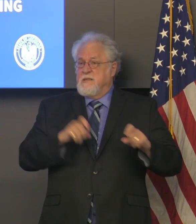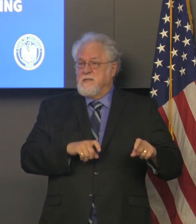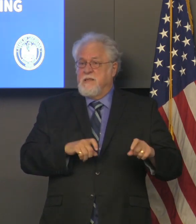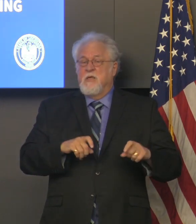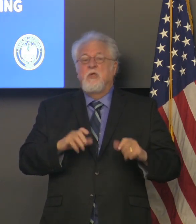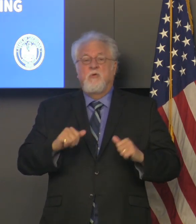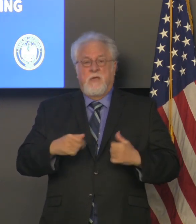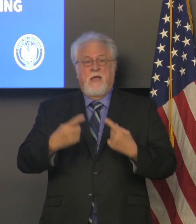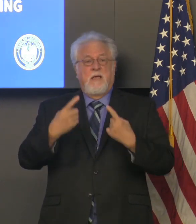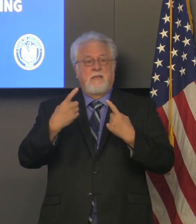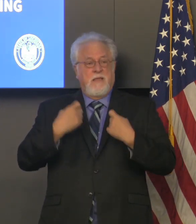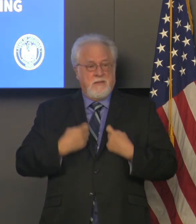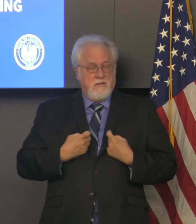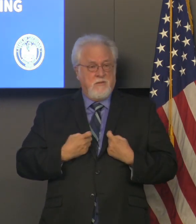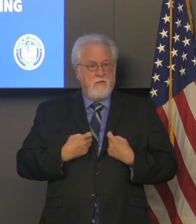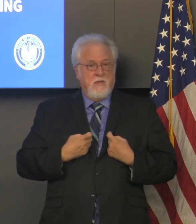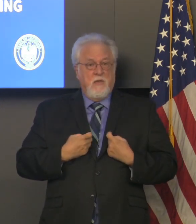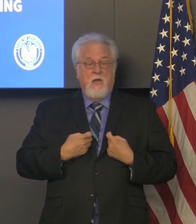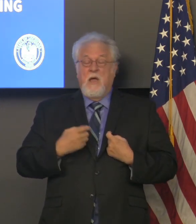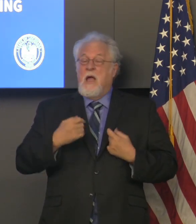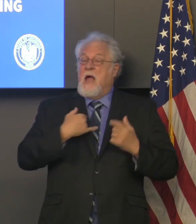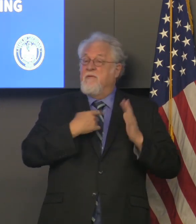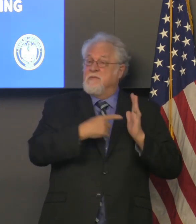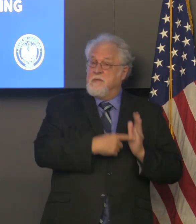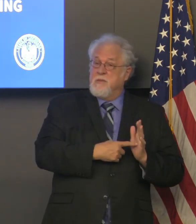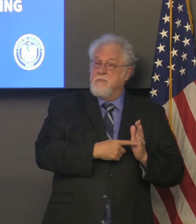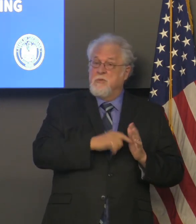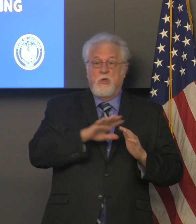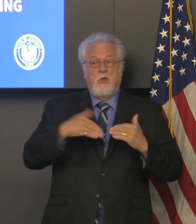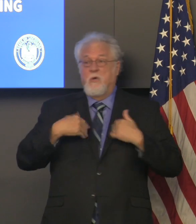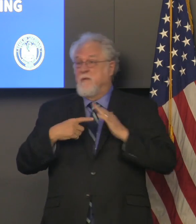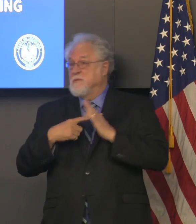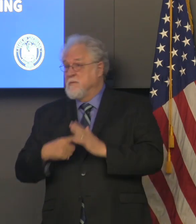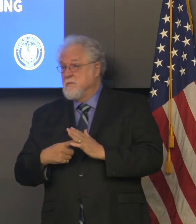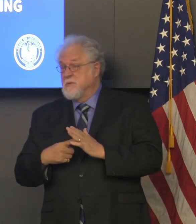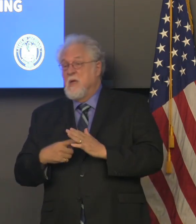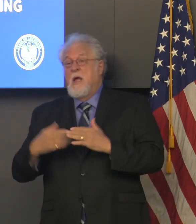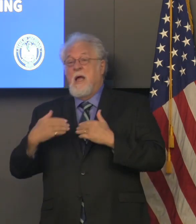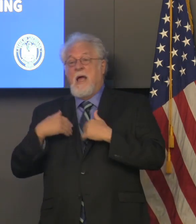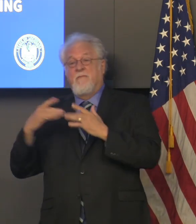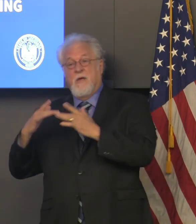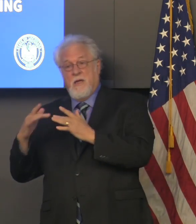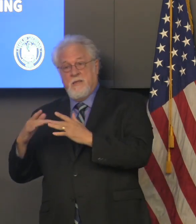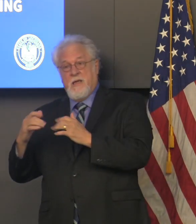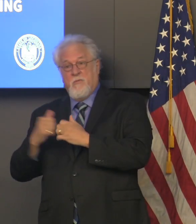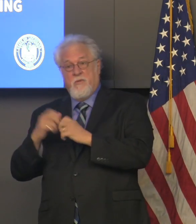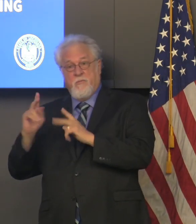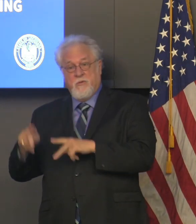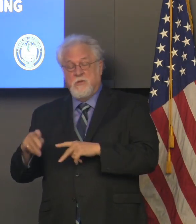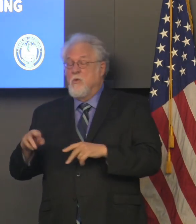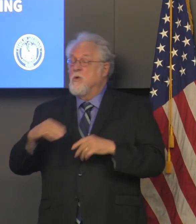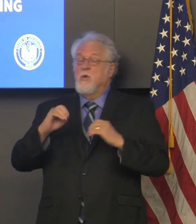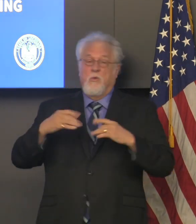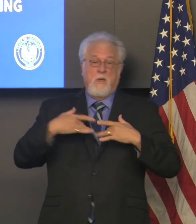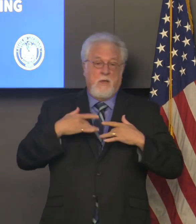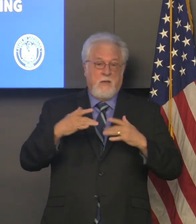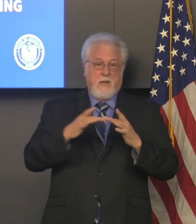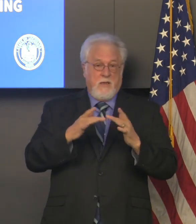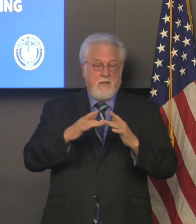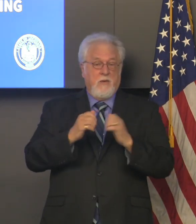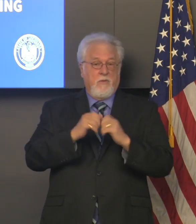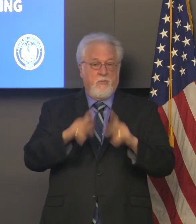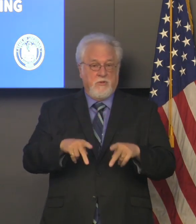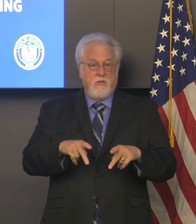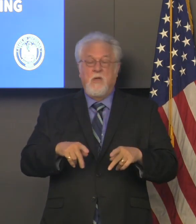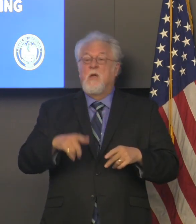you can be tested if you have symptoms, if you don't have symptoms, if you've had contact with someone, or if you haven't had contact,